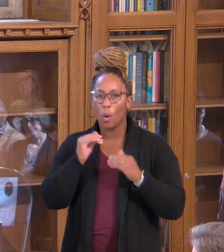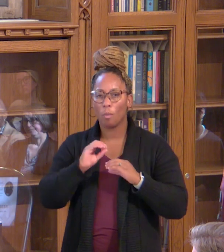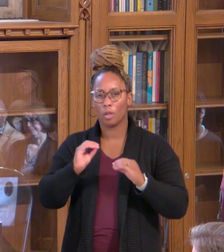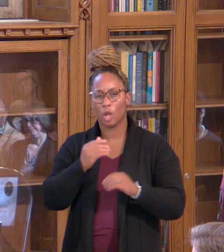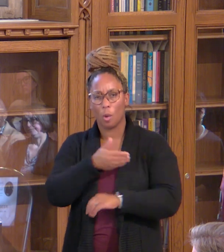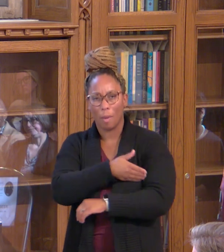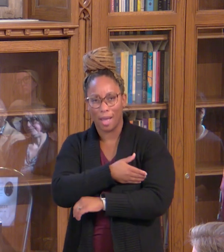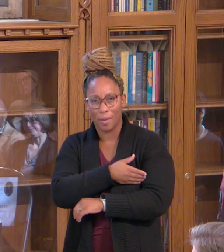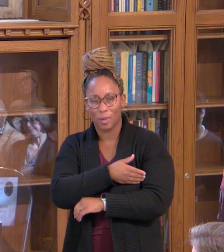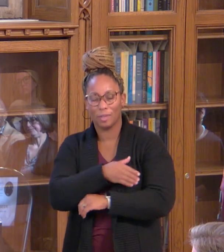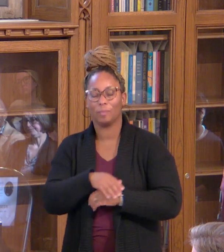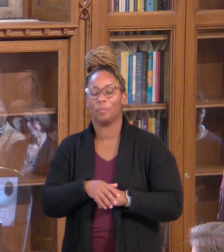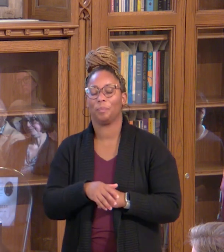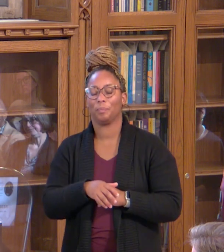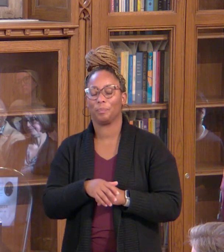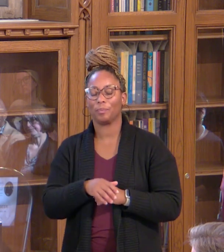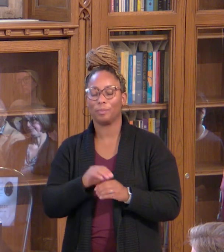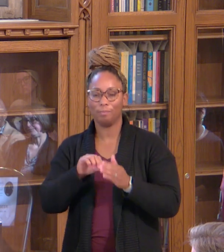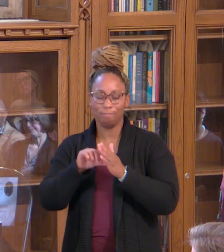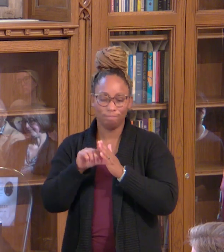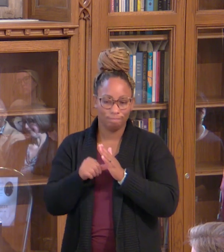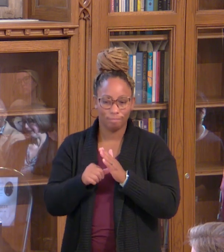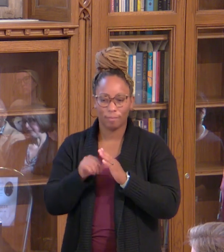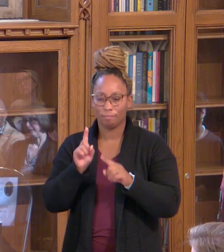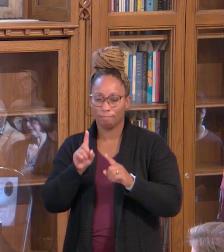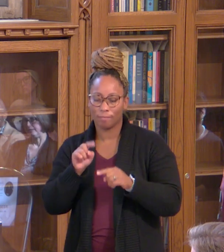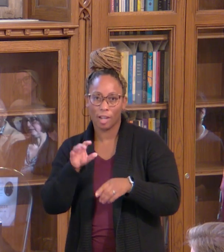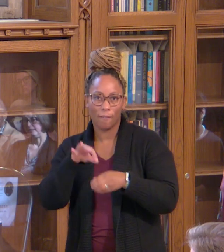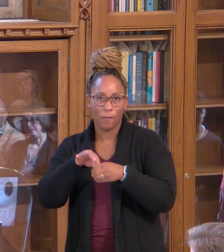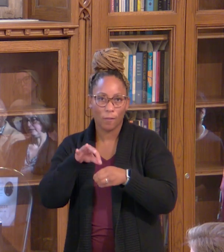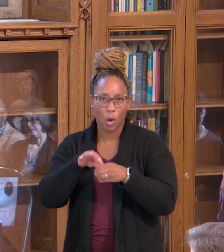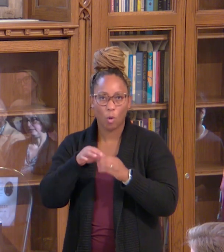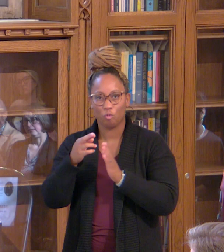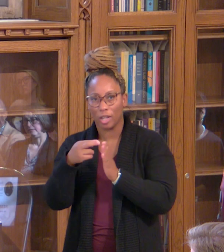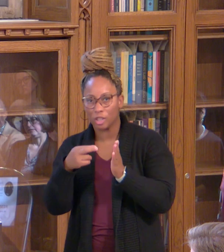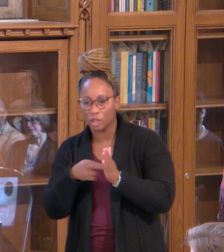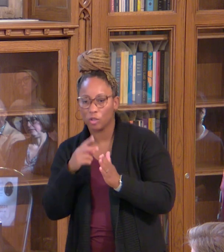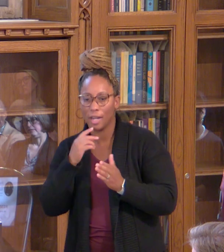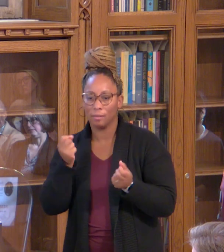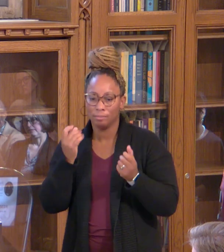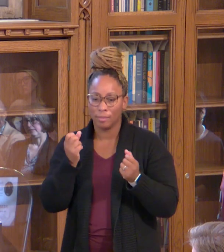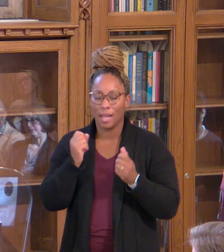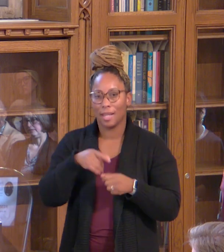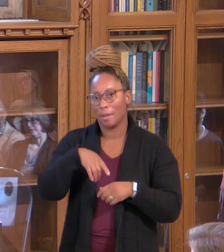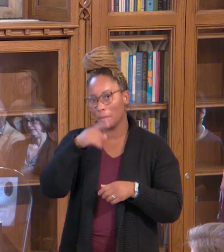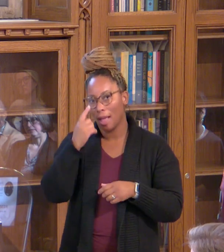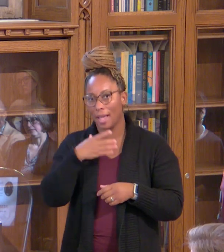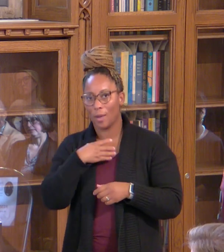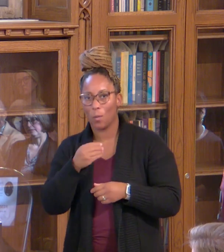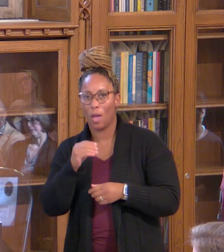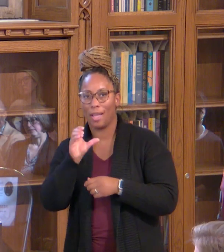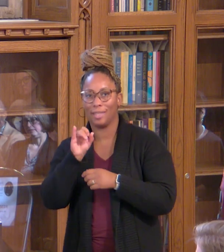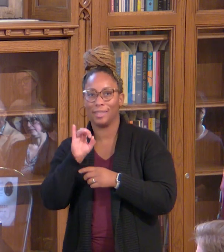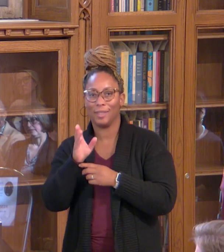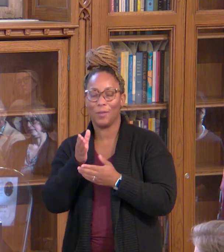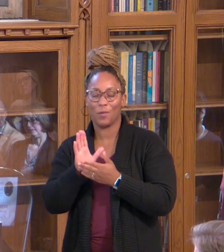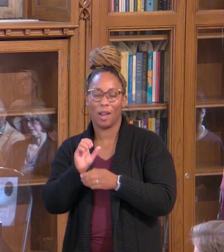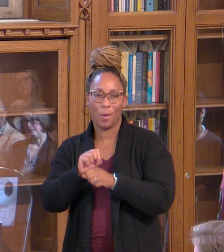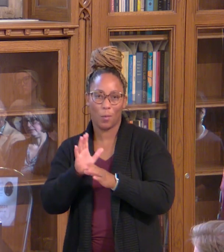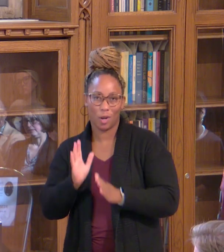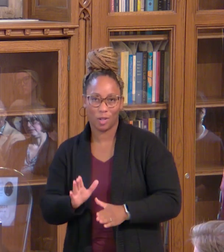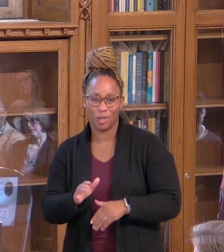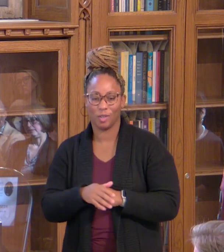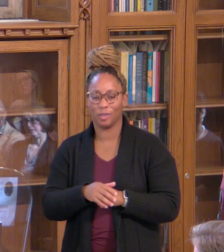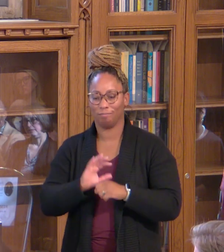years the intense voter registration drives of thousands of black and white civil rights workers the